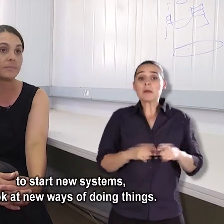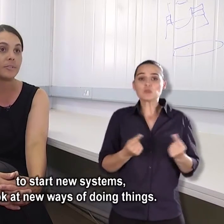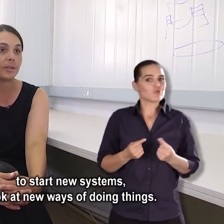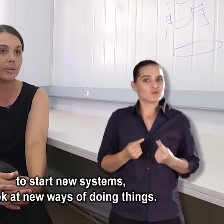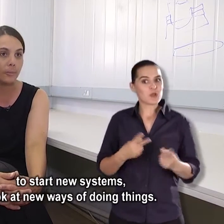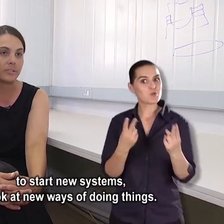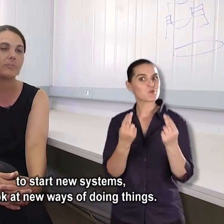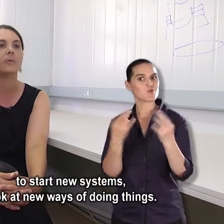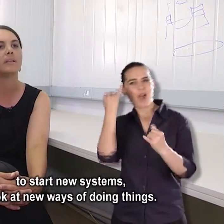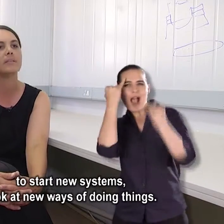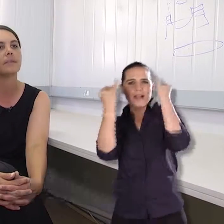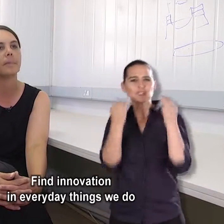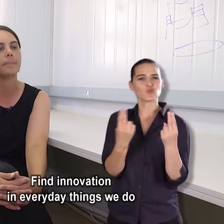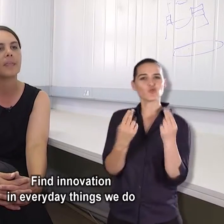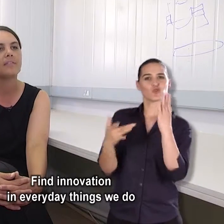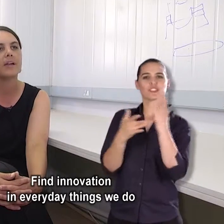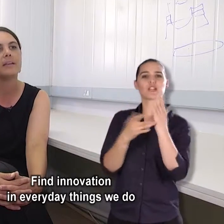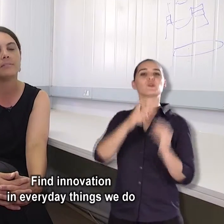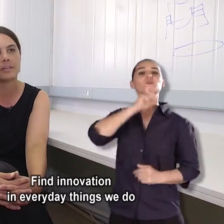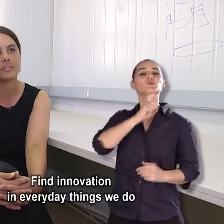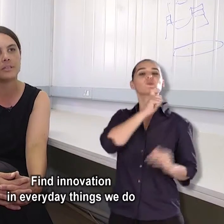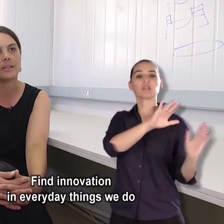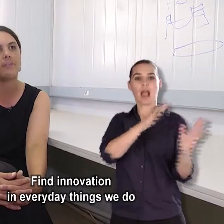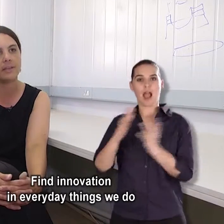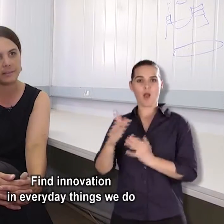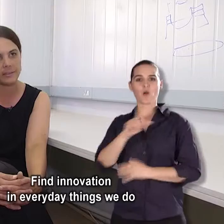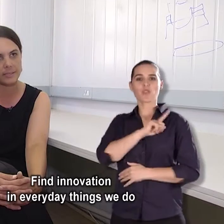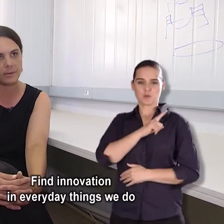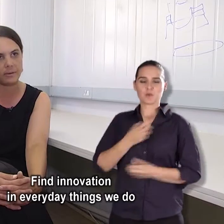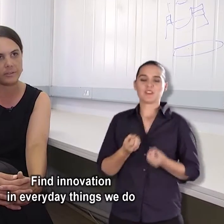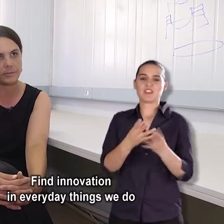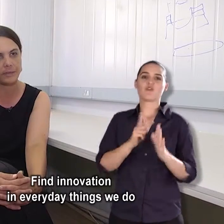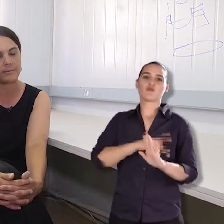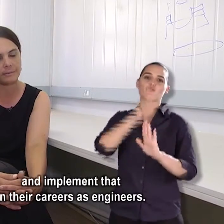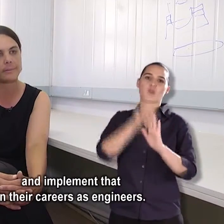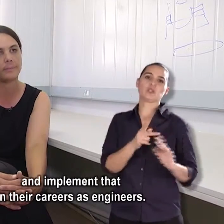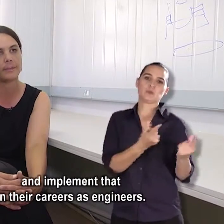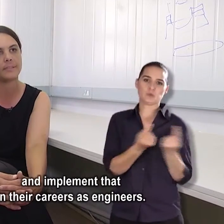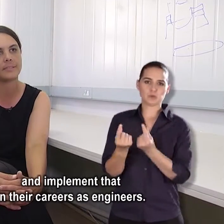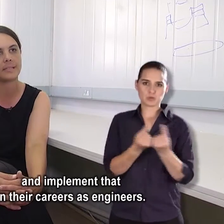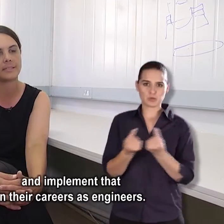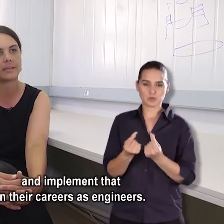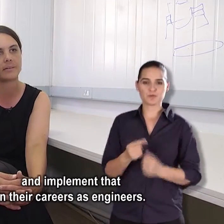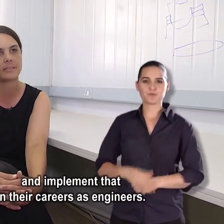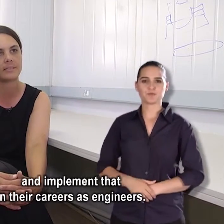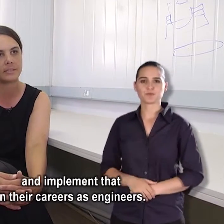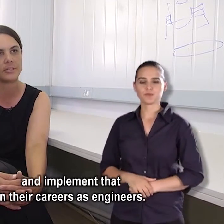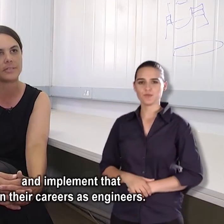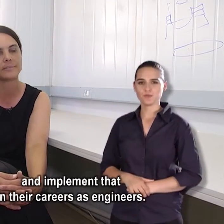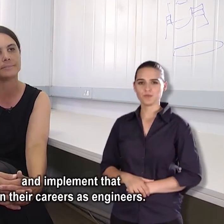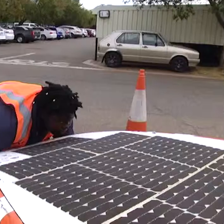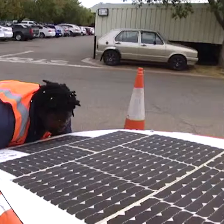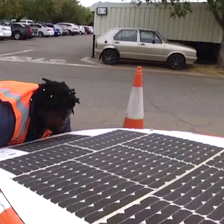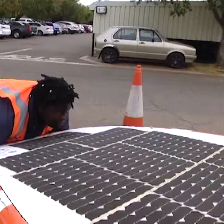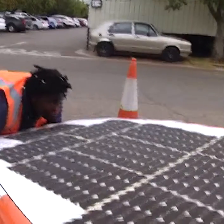new systems, look at new ways of doing things, find innovation in the everyday things that we are doing and implementing that in their careers as